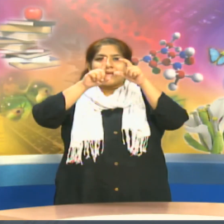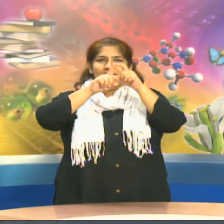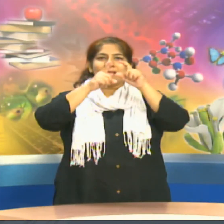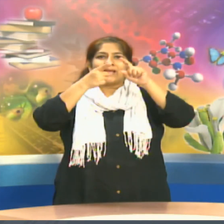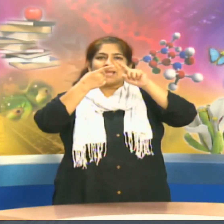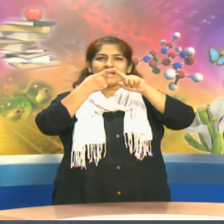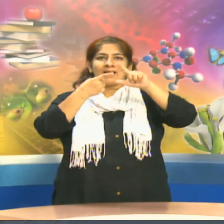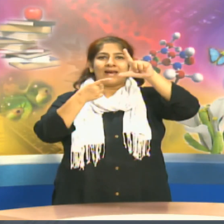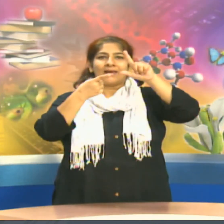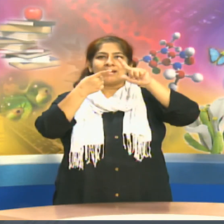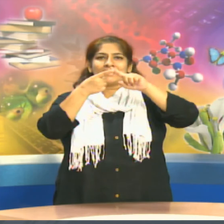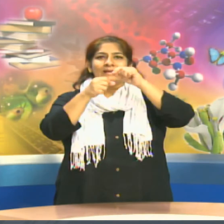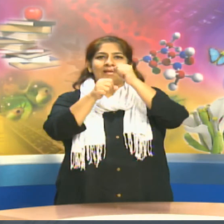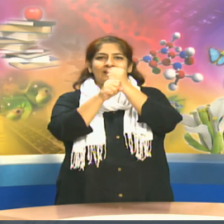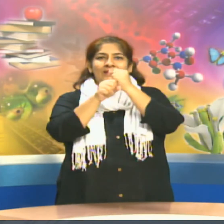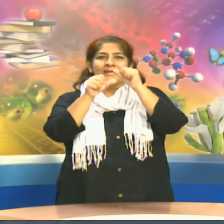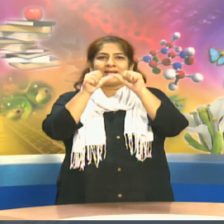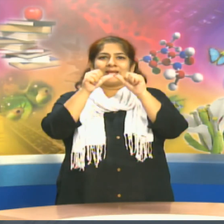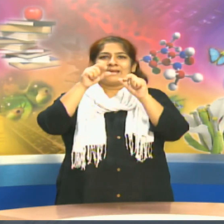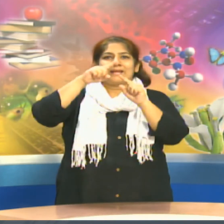Now this image is about the